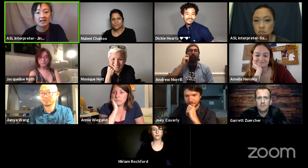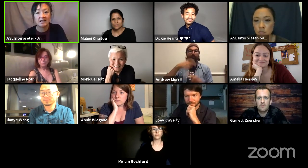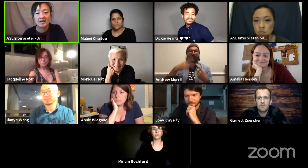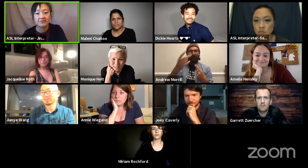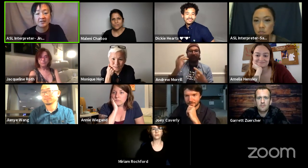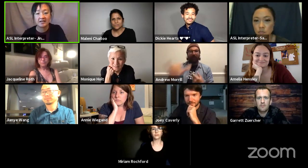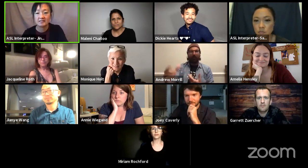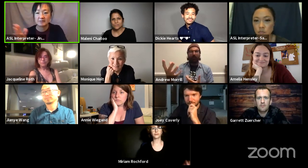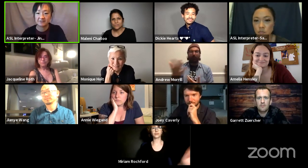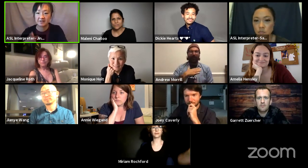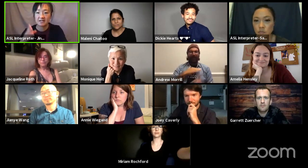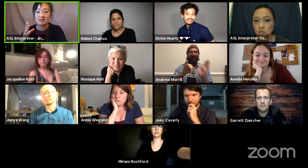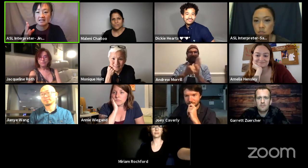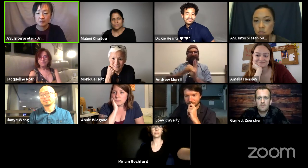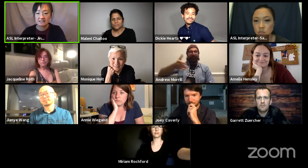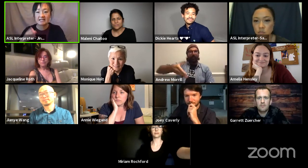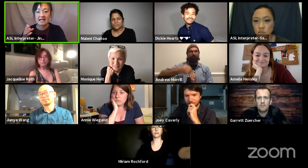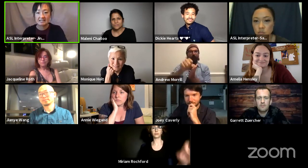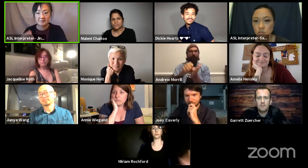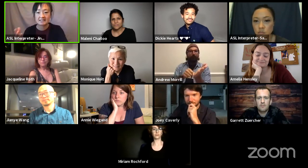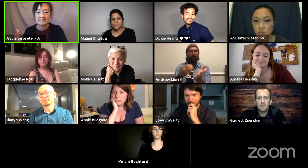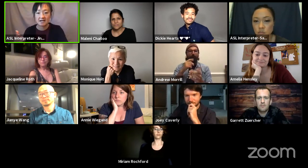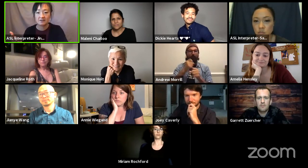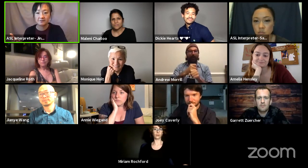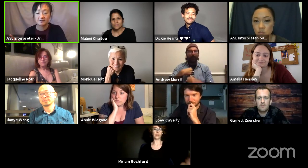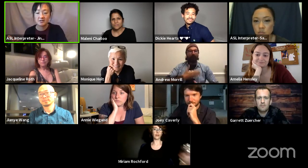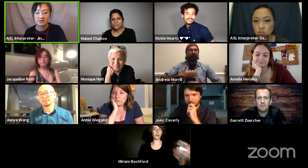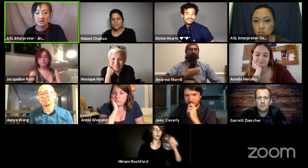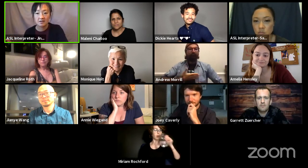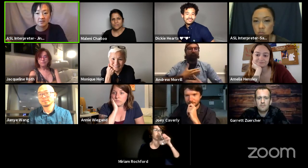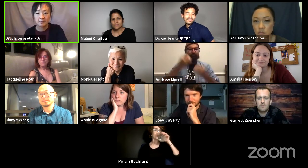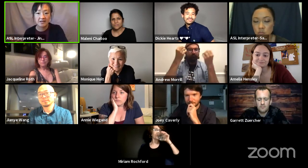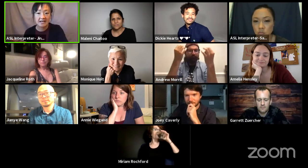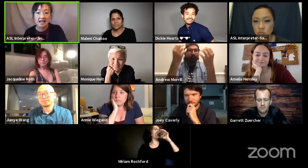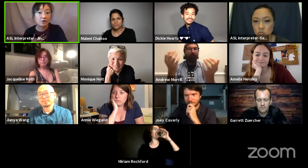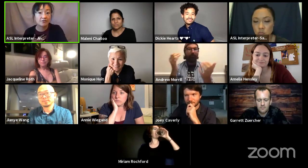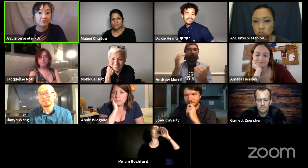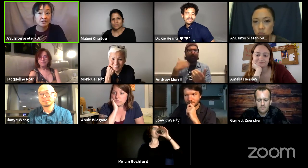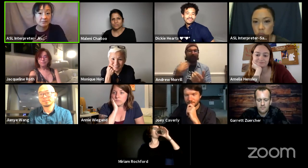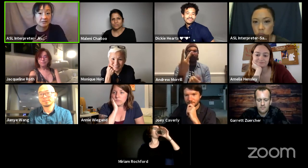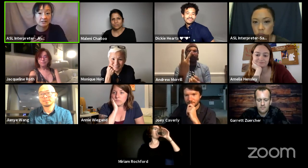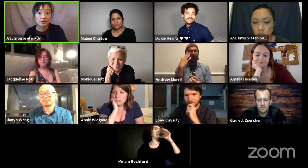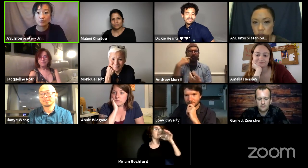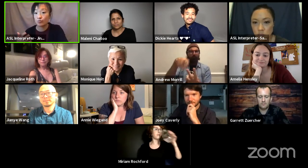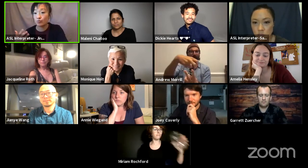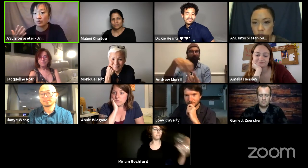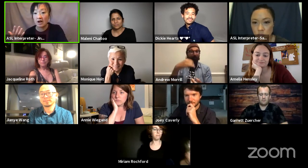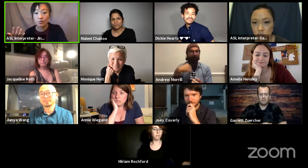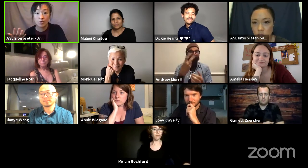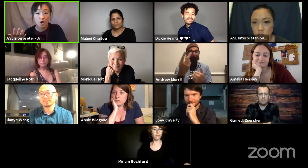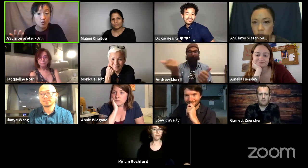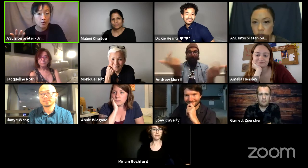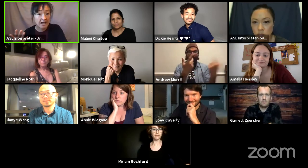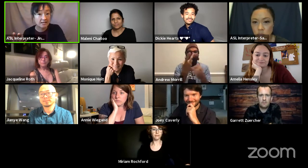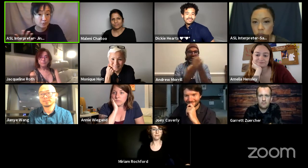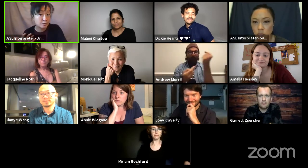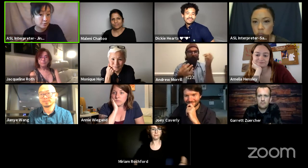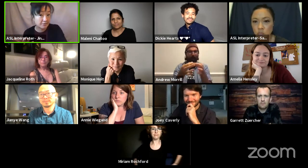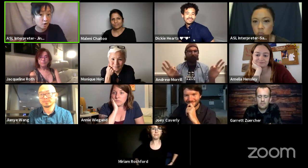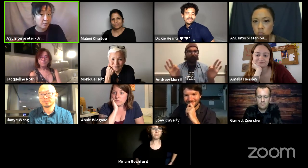we had a lot of the specific linguistic aspects of the play that were confusing to me. So we had to be able to go back